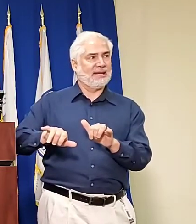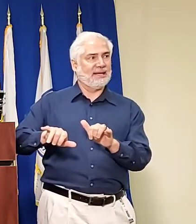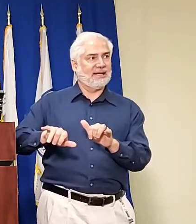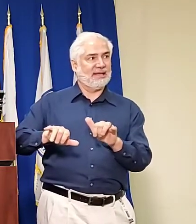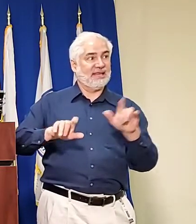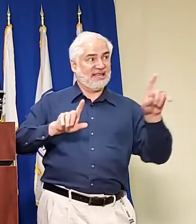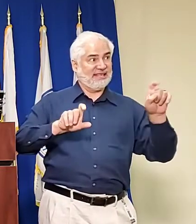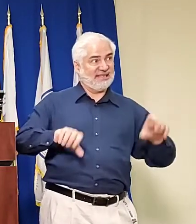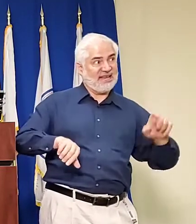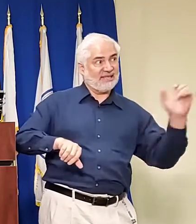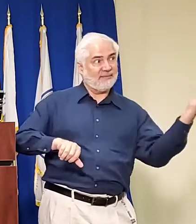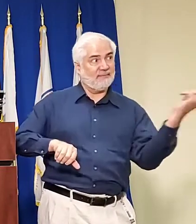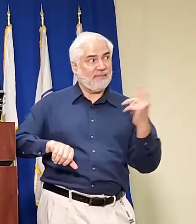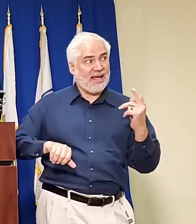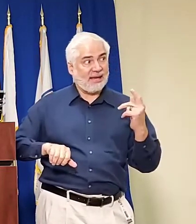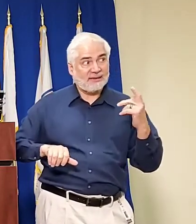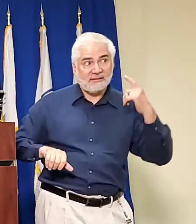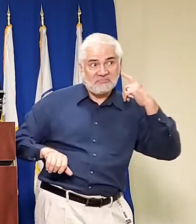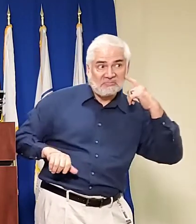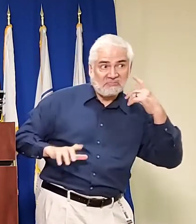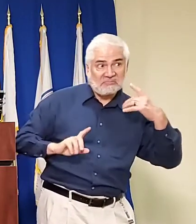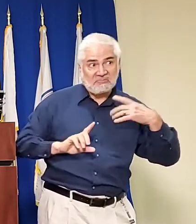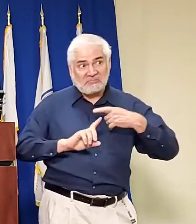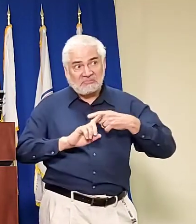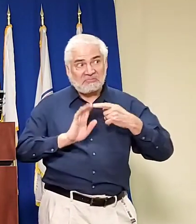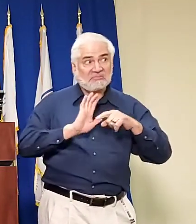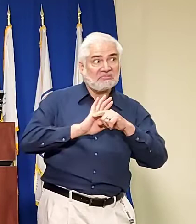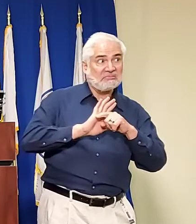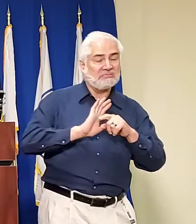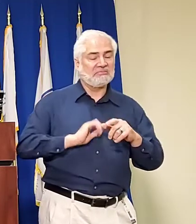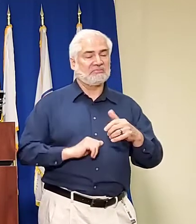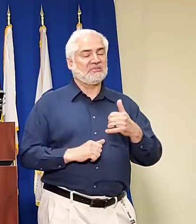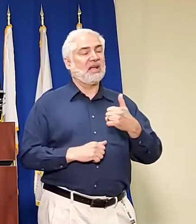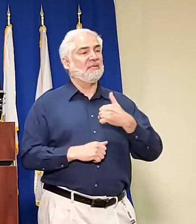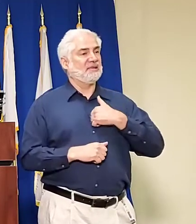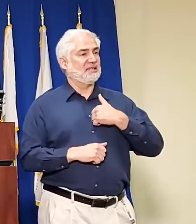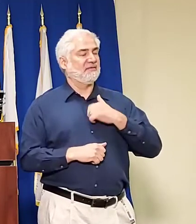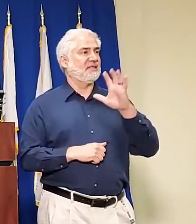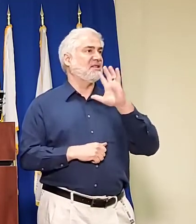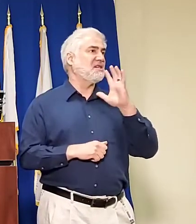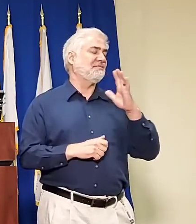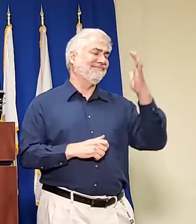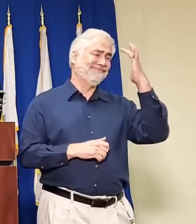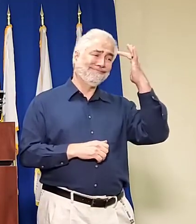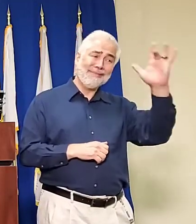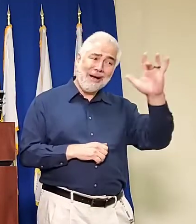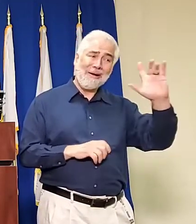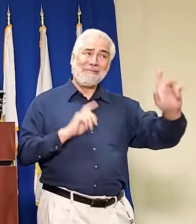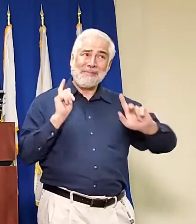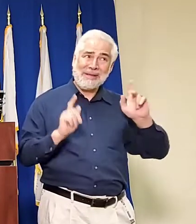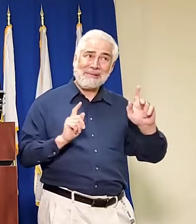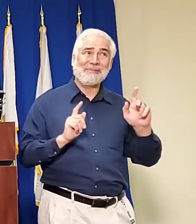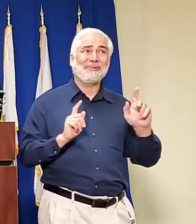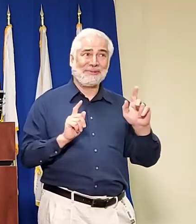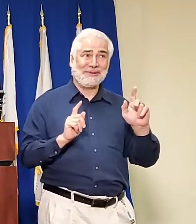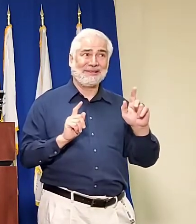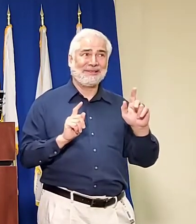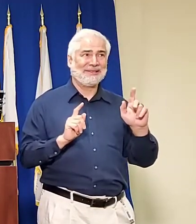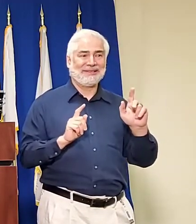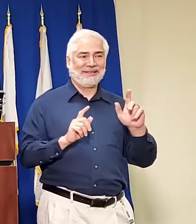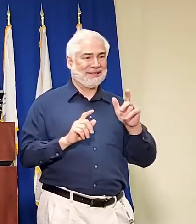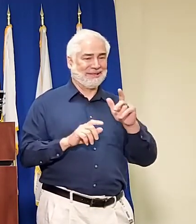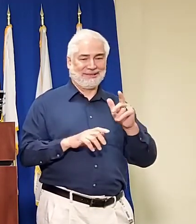test result comes back. Now, I have personally talked to some very intelligent people who did